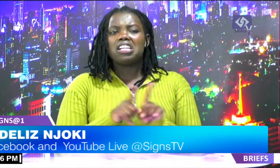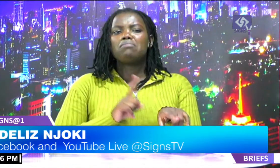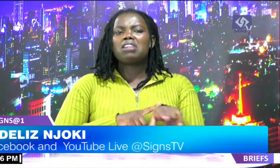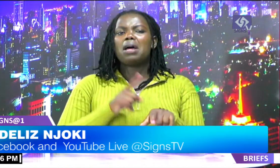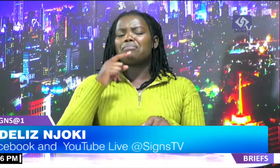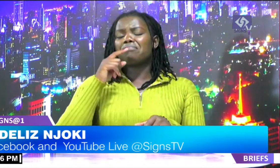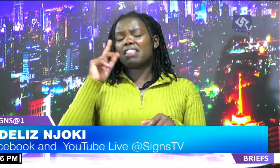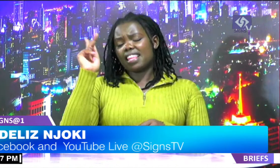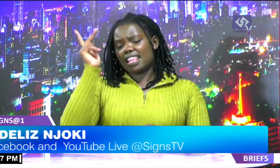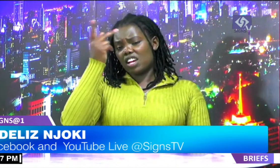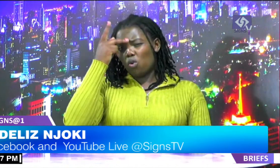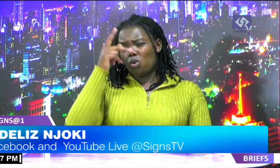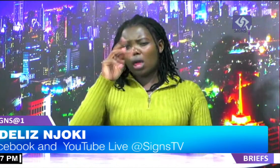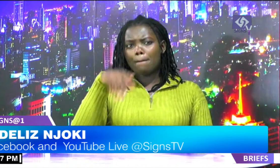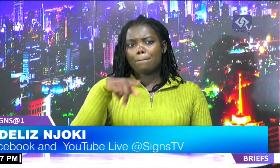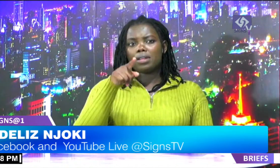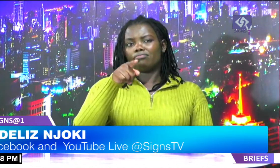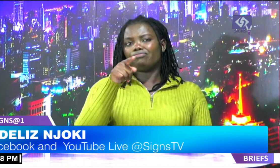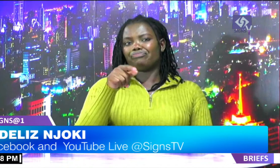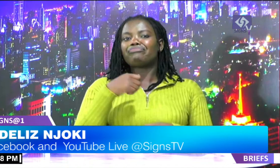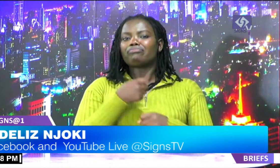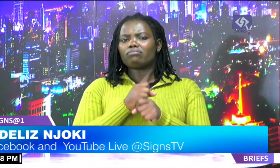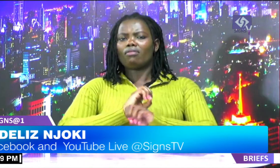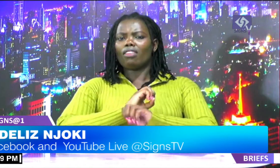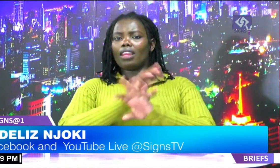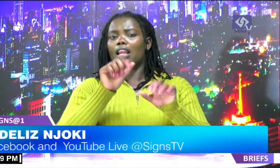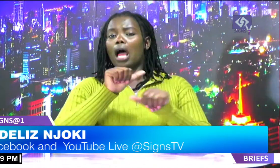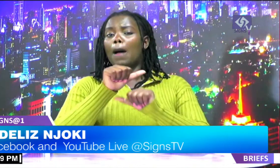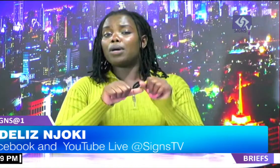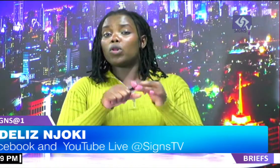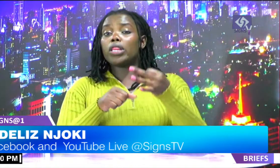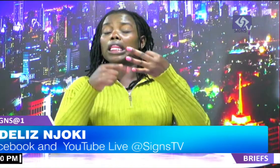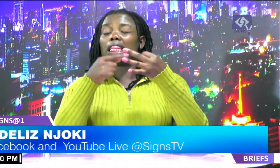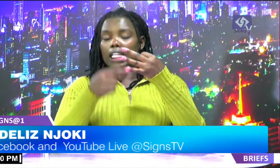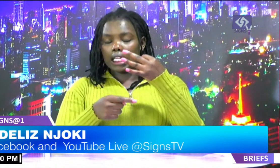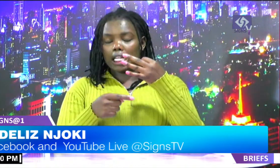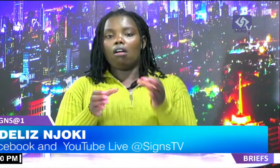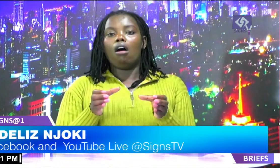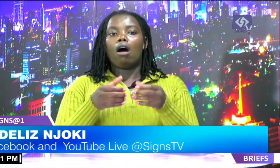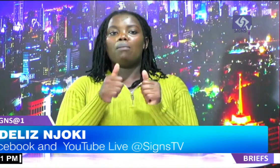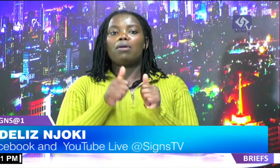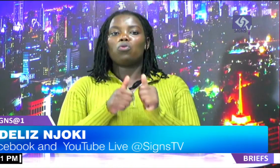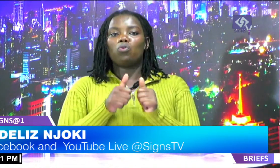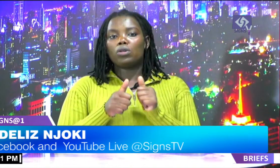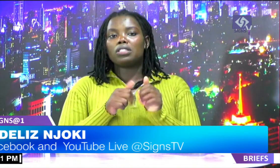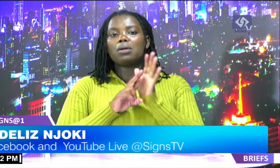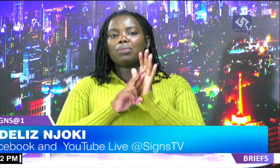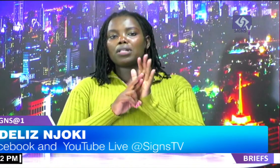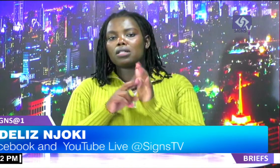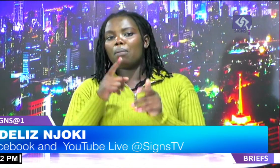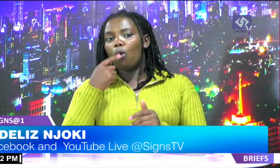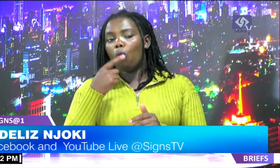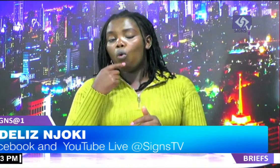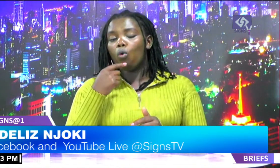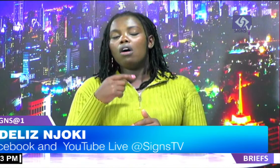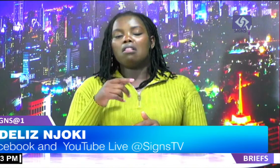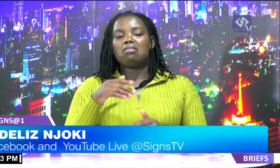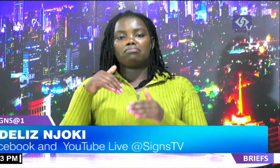while benefiting some state officials. The Kikuyu MP made it clear that the three companies